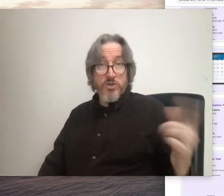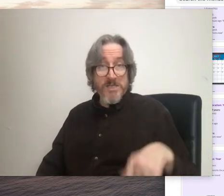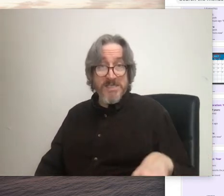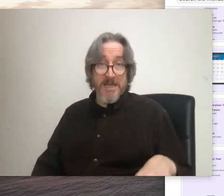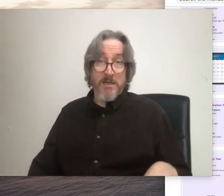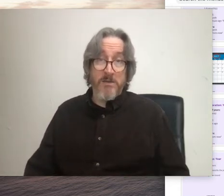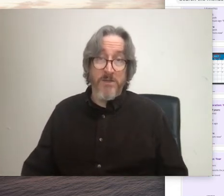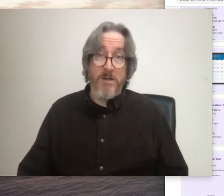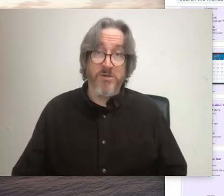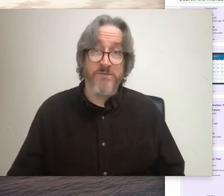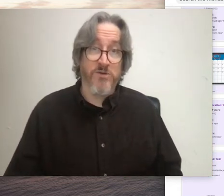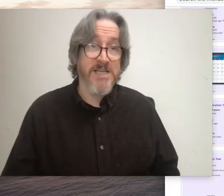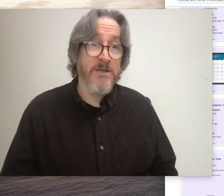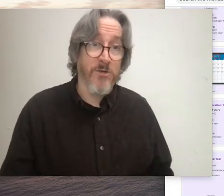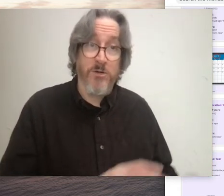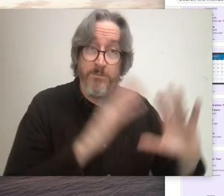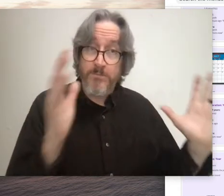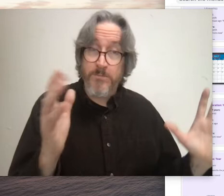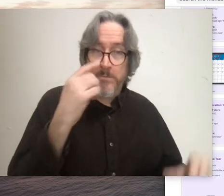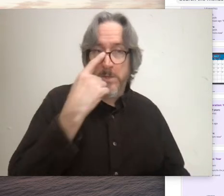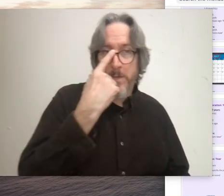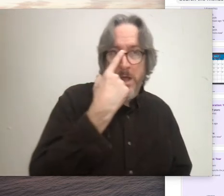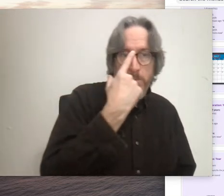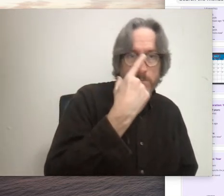the twisting the numbers, first, second, third,